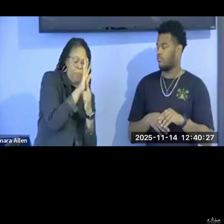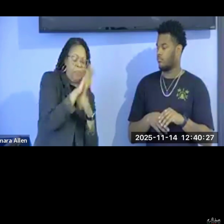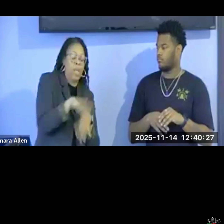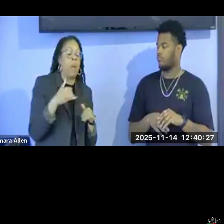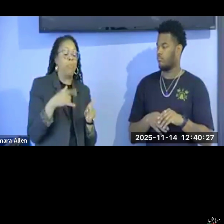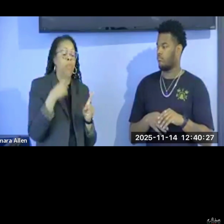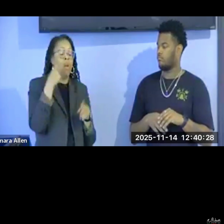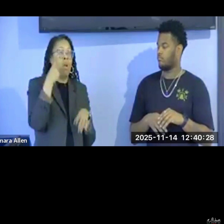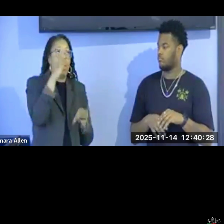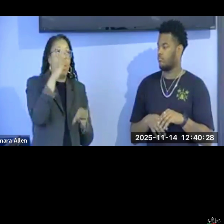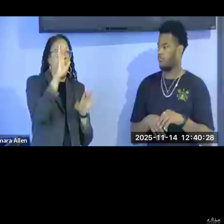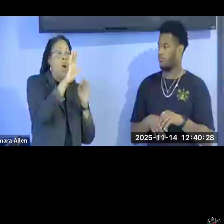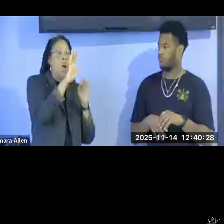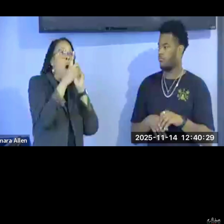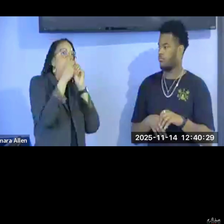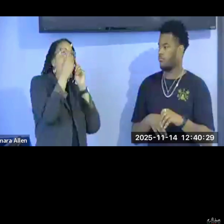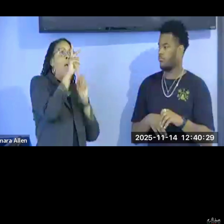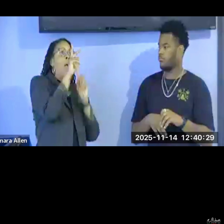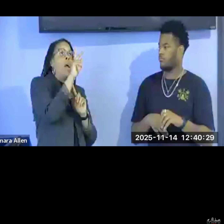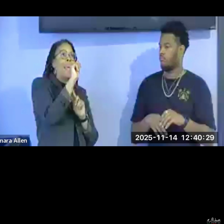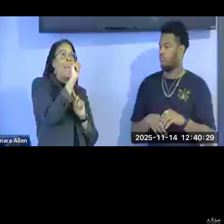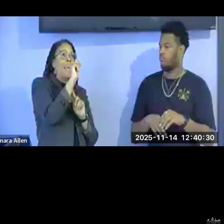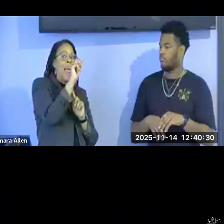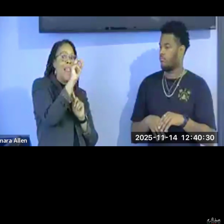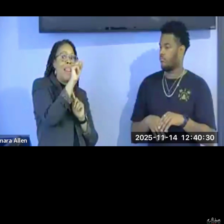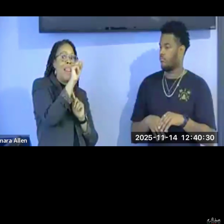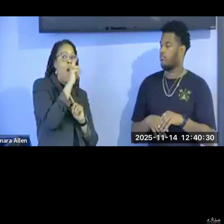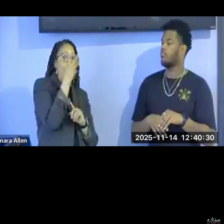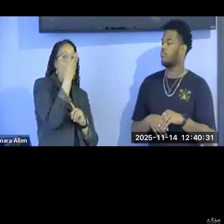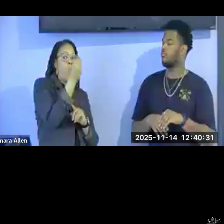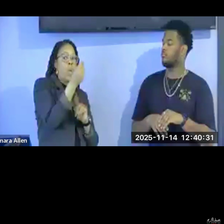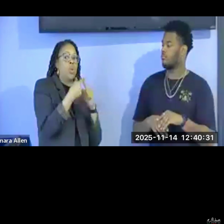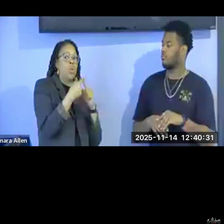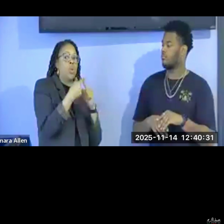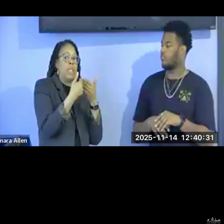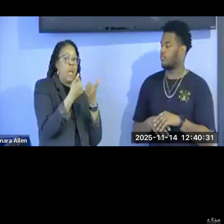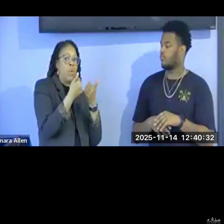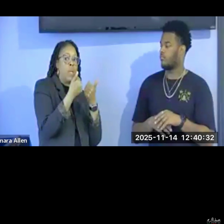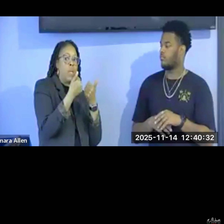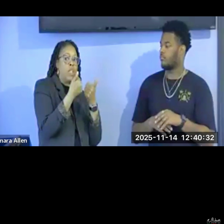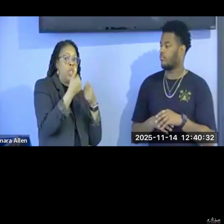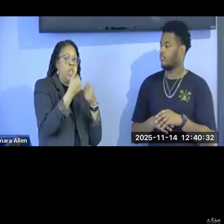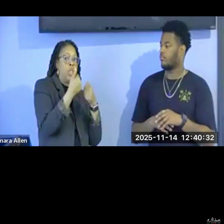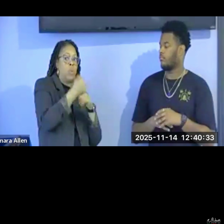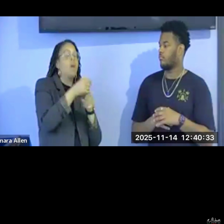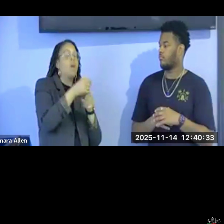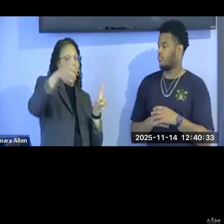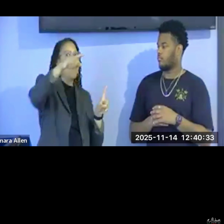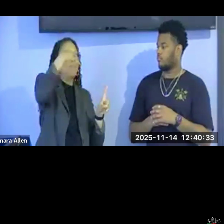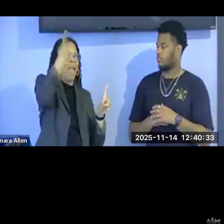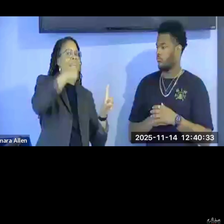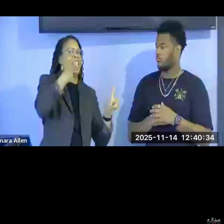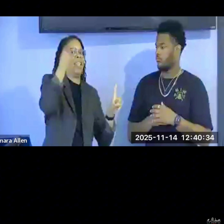And for that 1 participant, there was only 1 Black deaf educator that they knew.